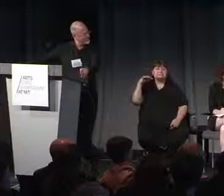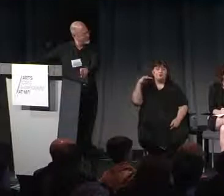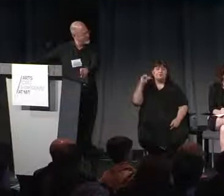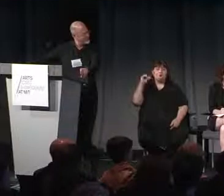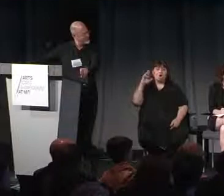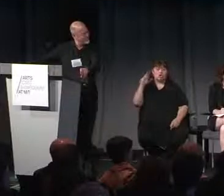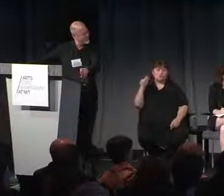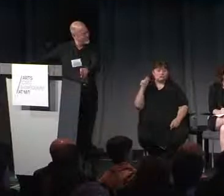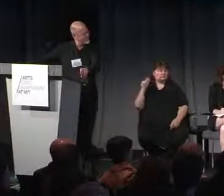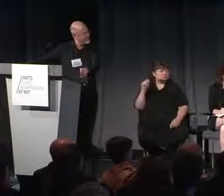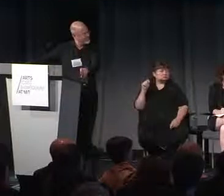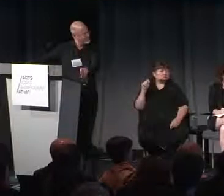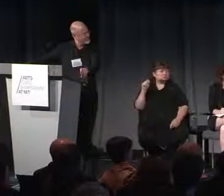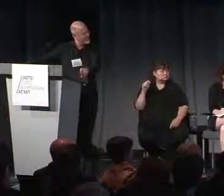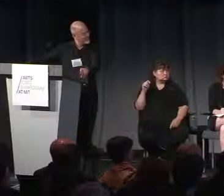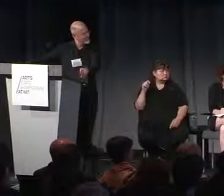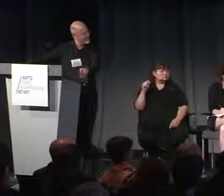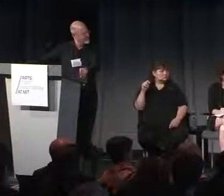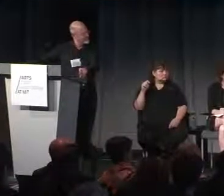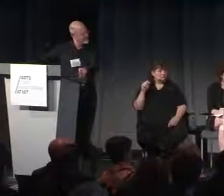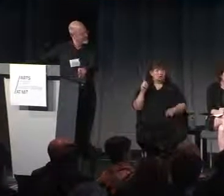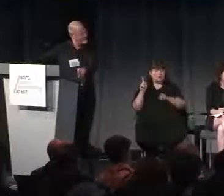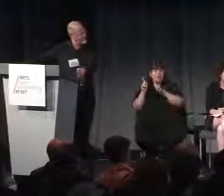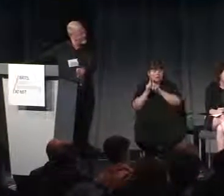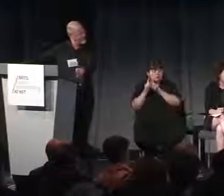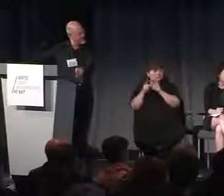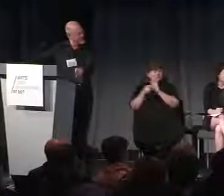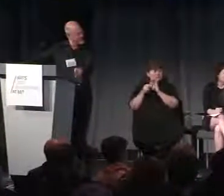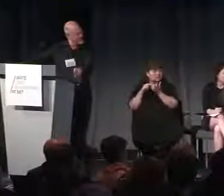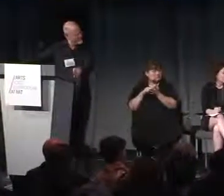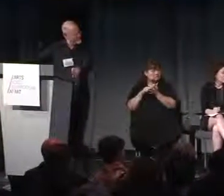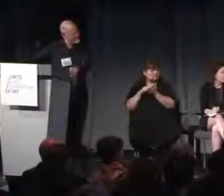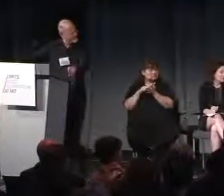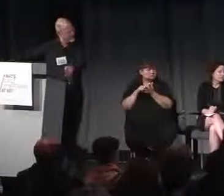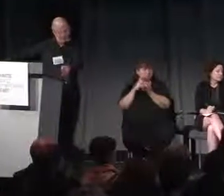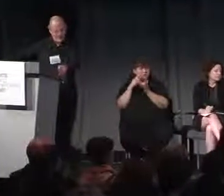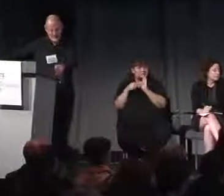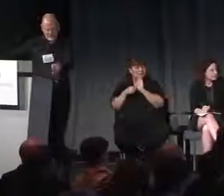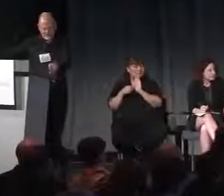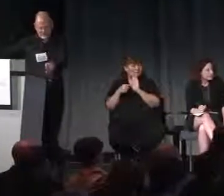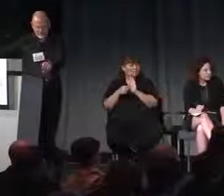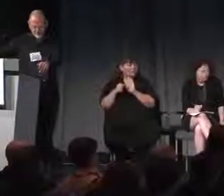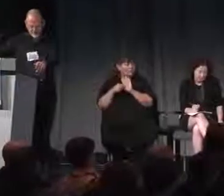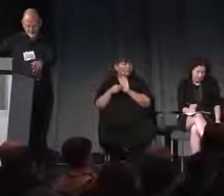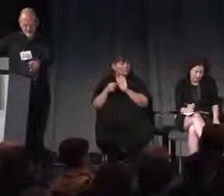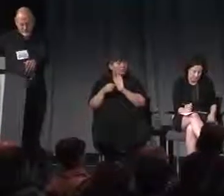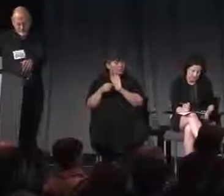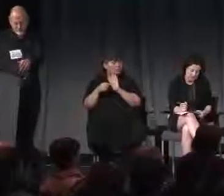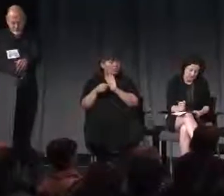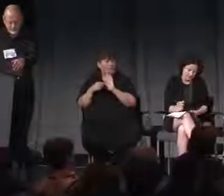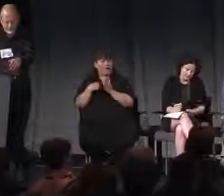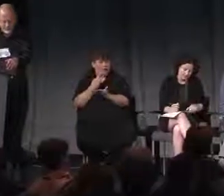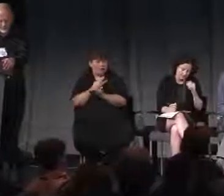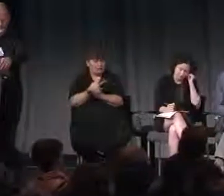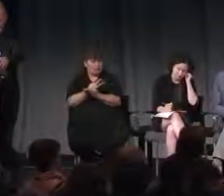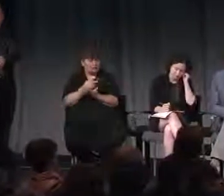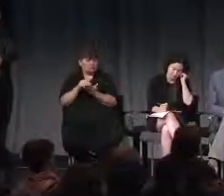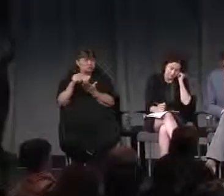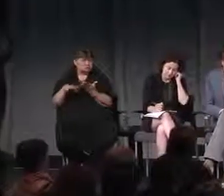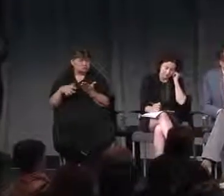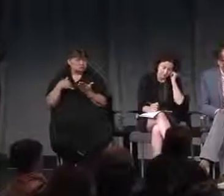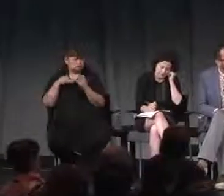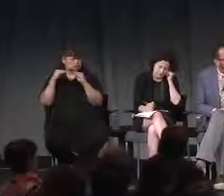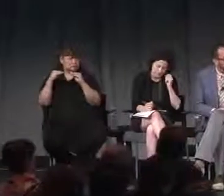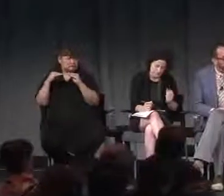sound art. And it's also meant that, for example, we had a master's student when I was